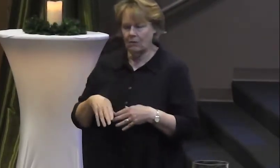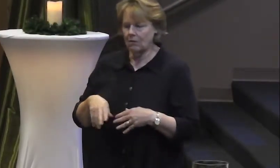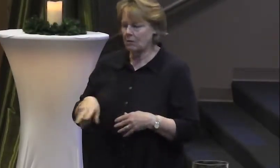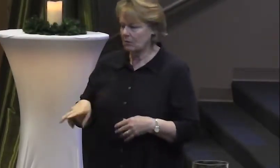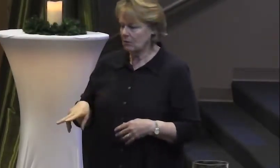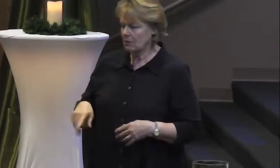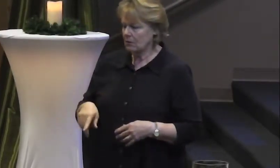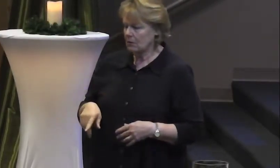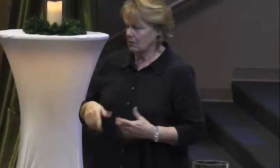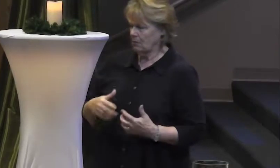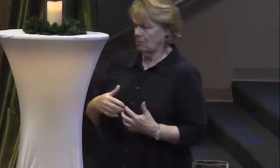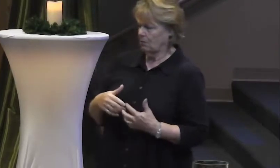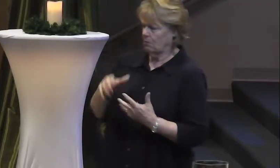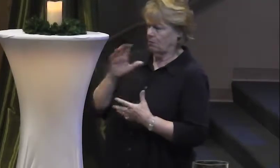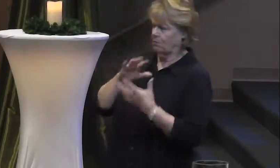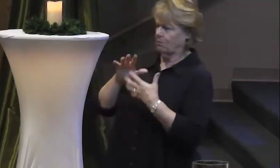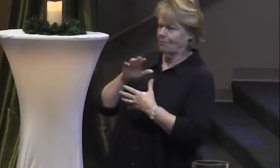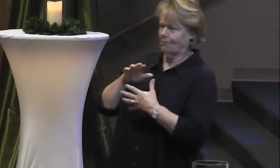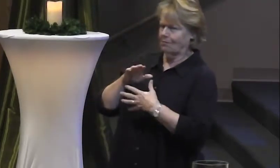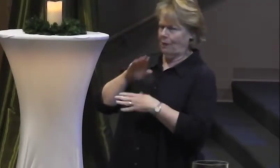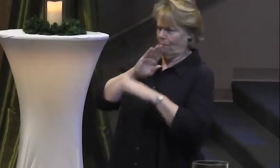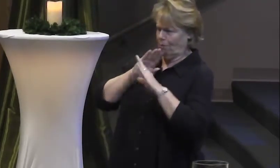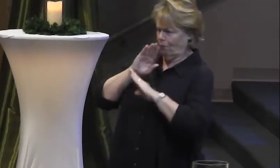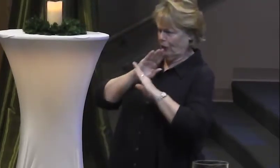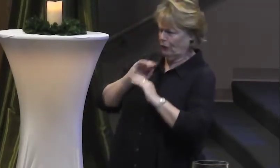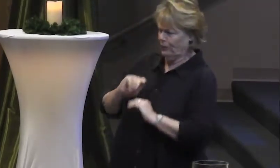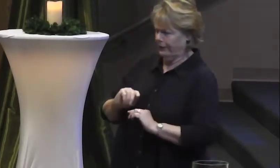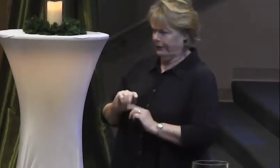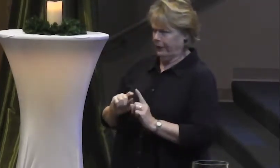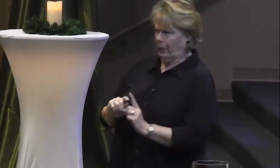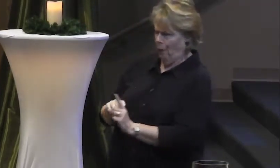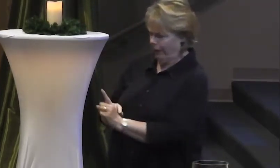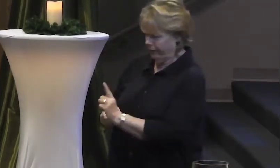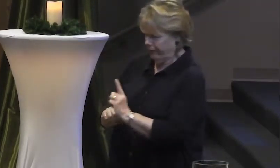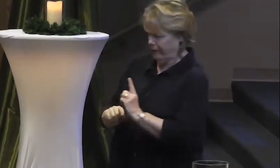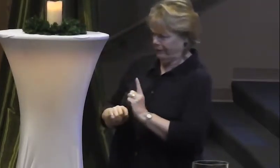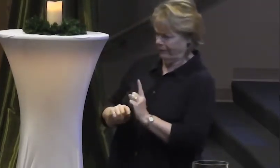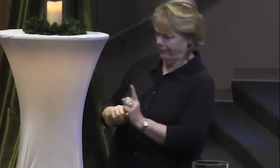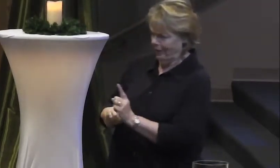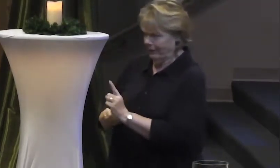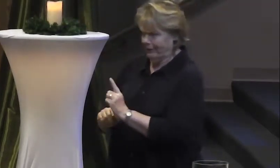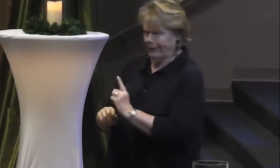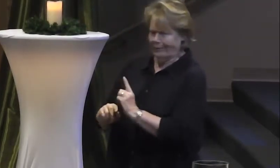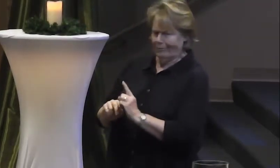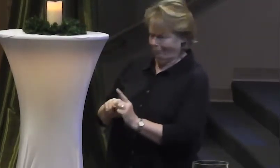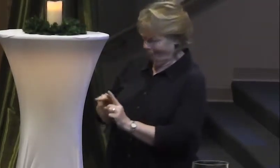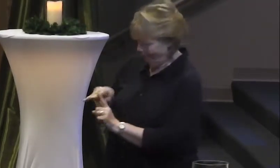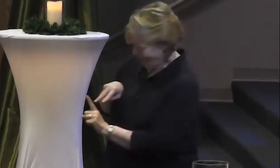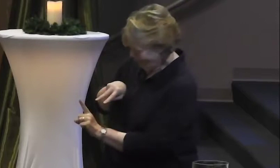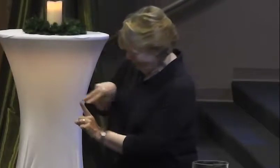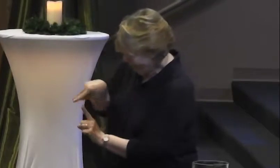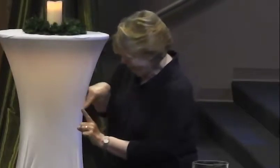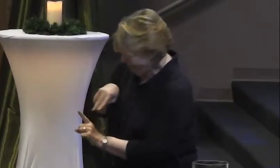frustrated. He just kind of walked around that section like this, looking at him. And he finally